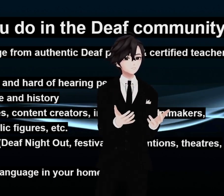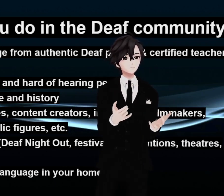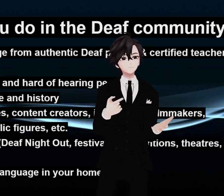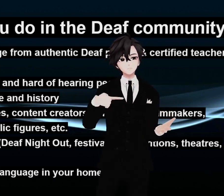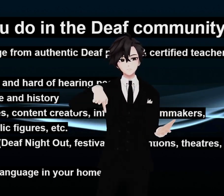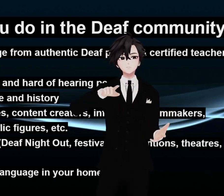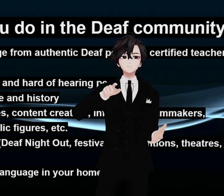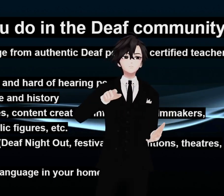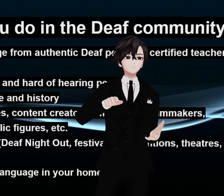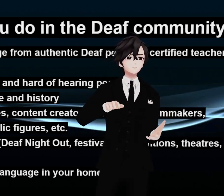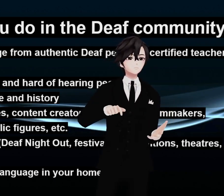world.